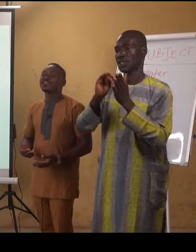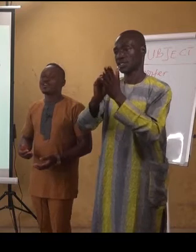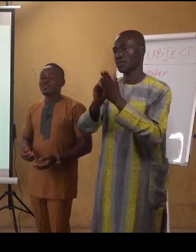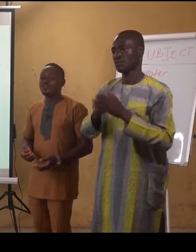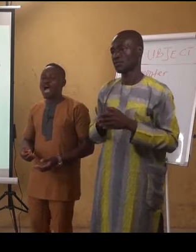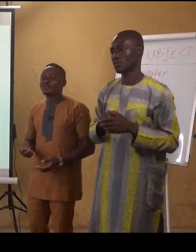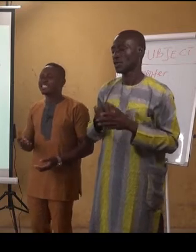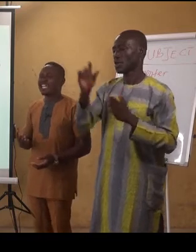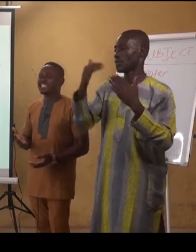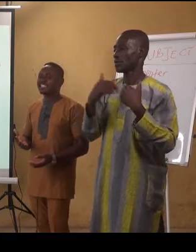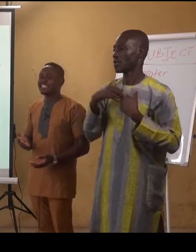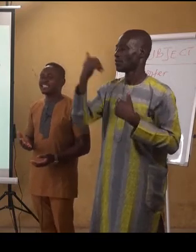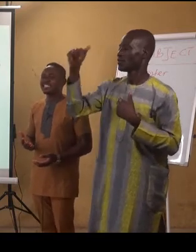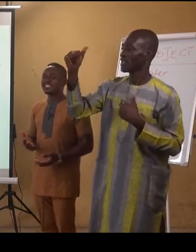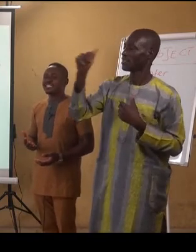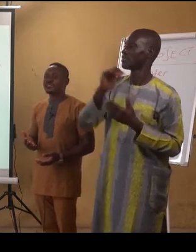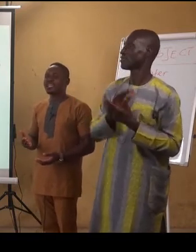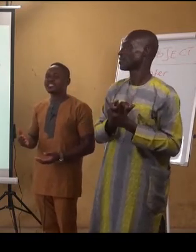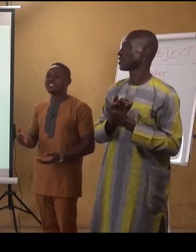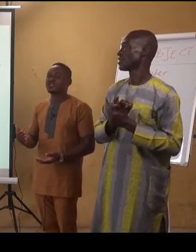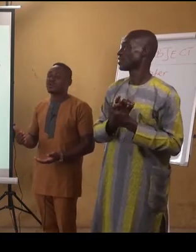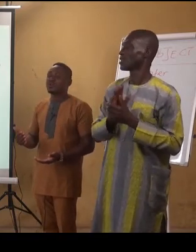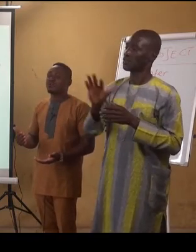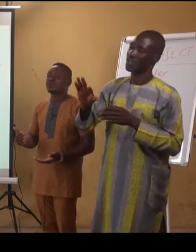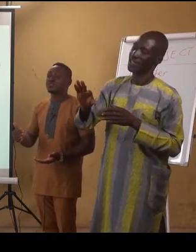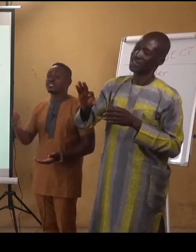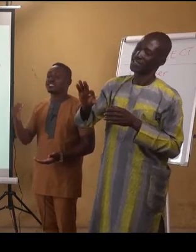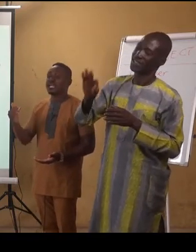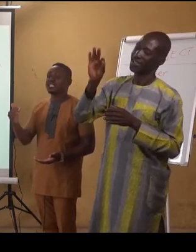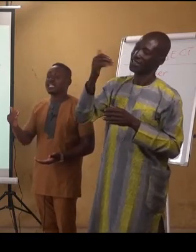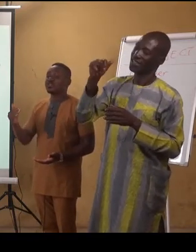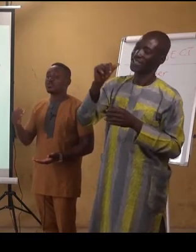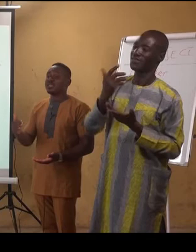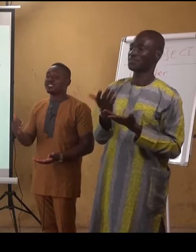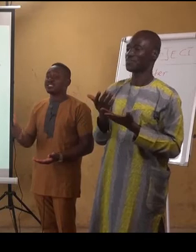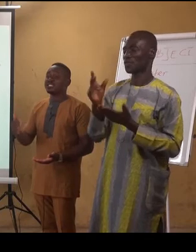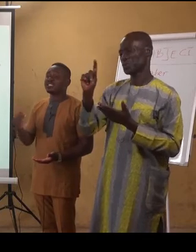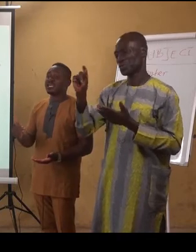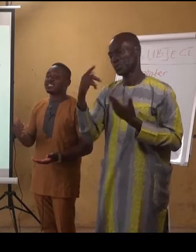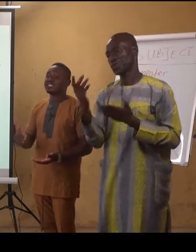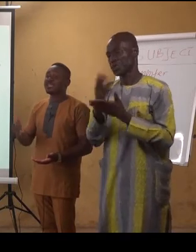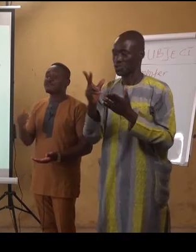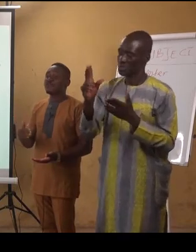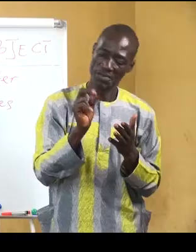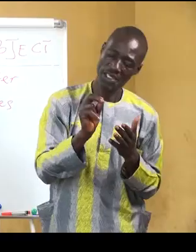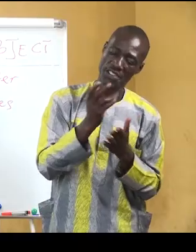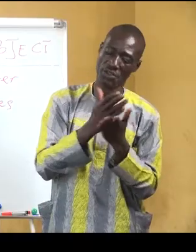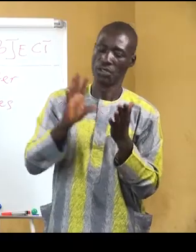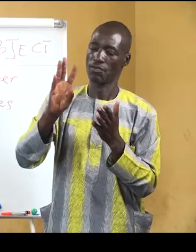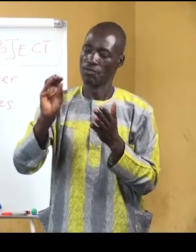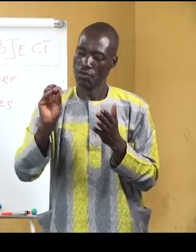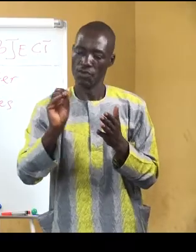instance, you have 10. You can take, some programmers will take 10, 20, 30,